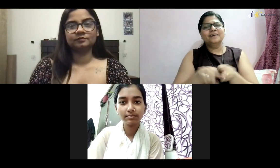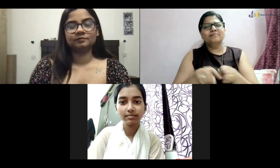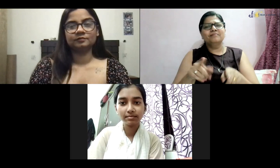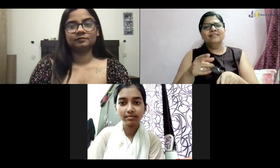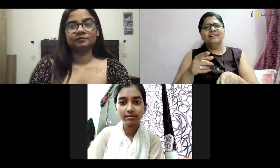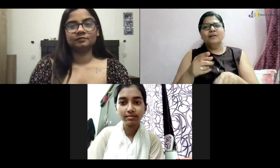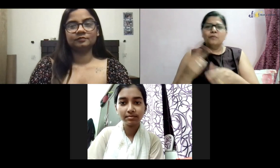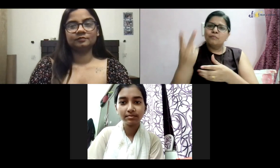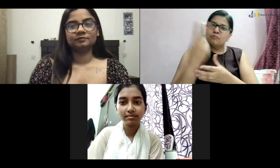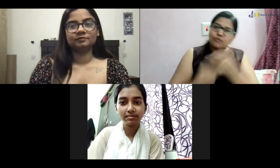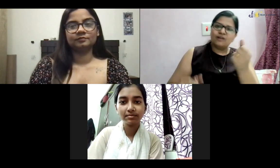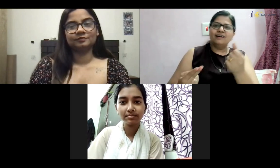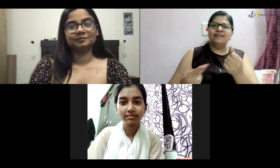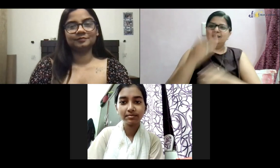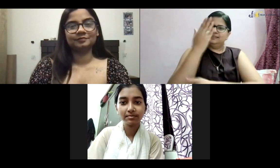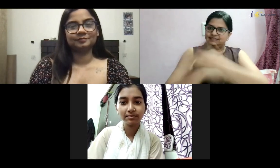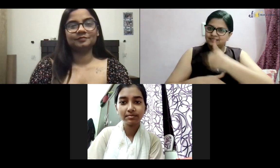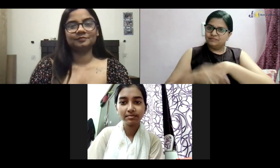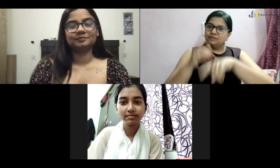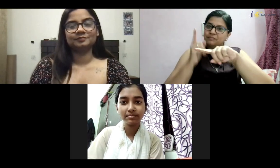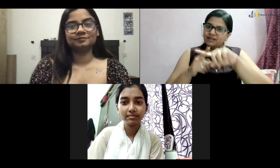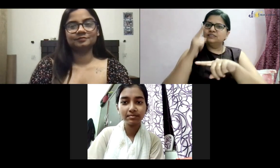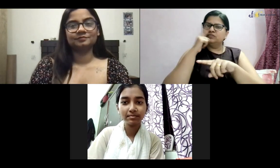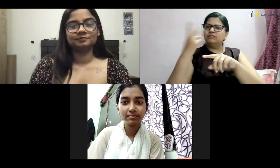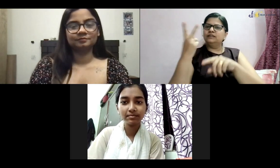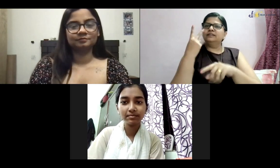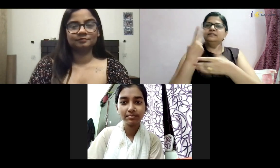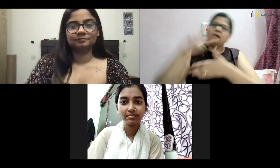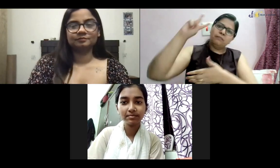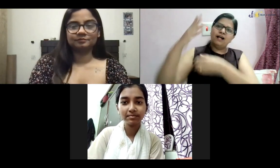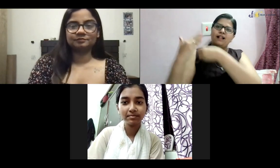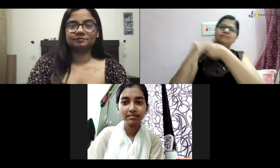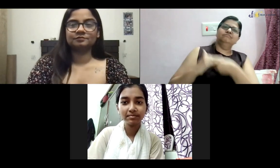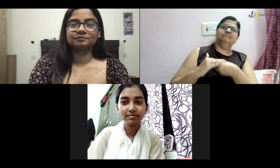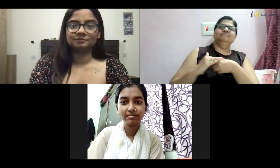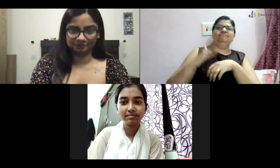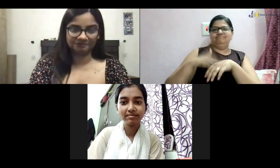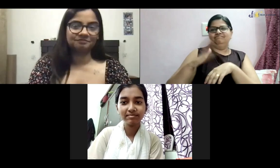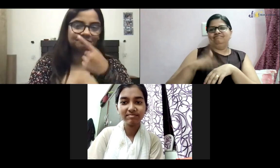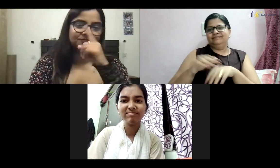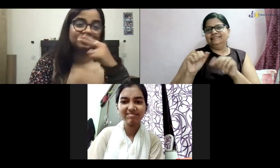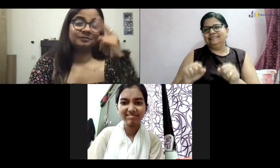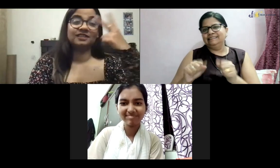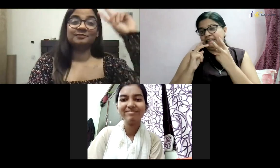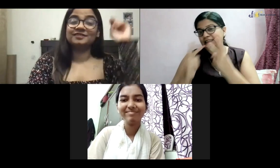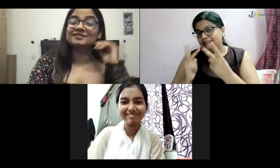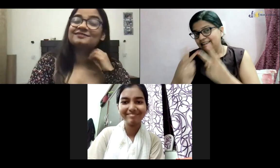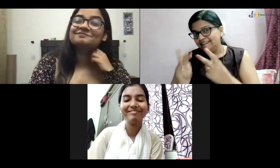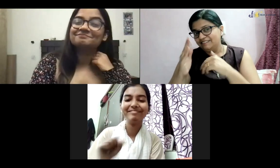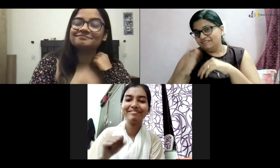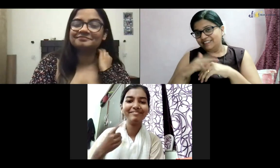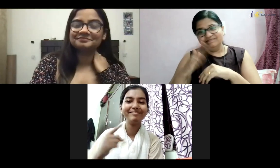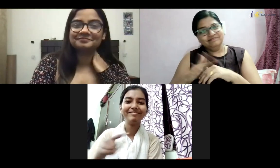there is a hearing woman, they might get more opportunities. So being a disabled person and also woman,